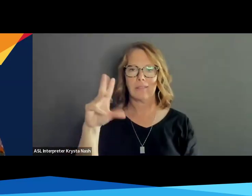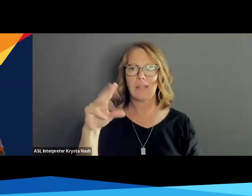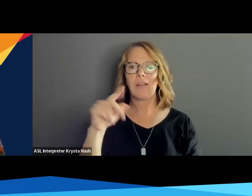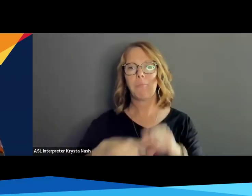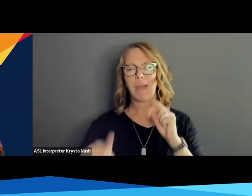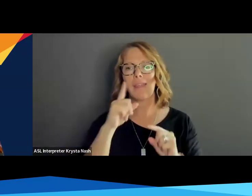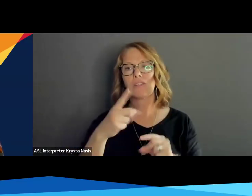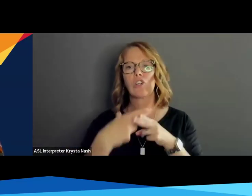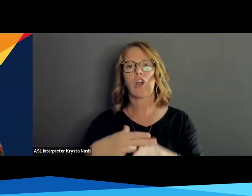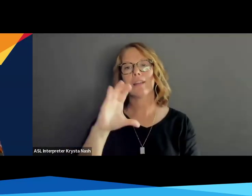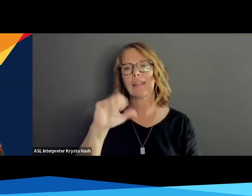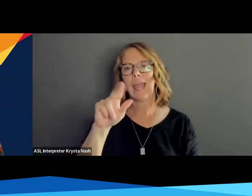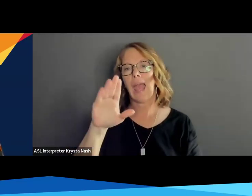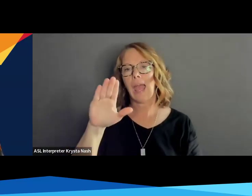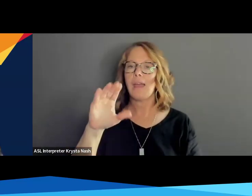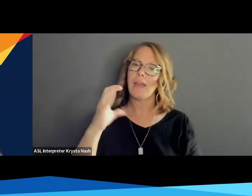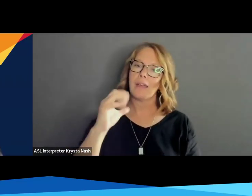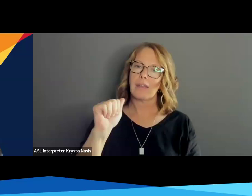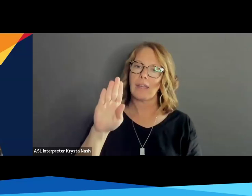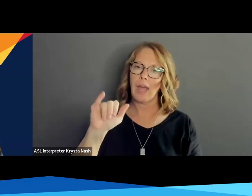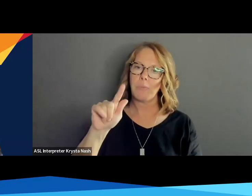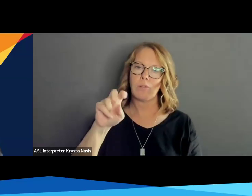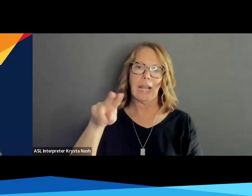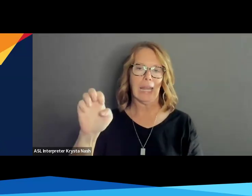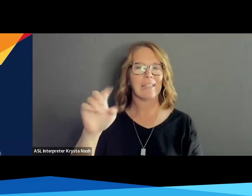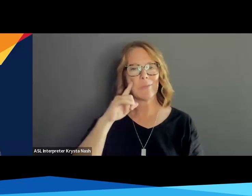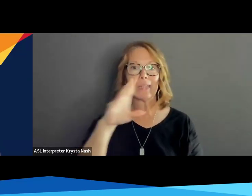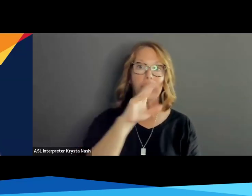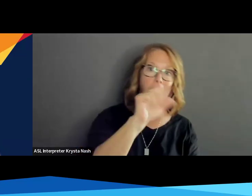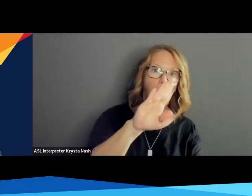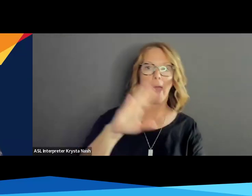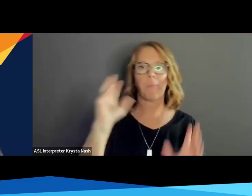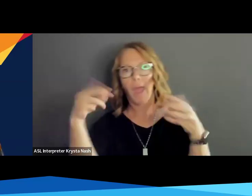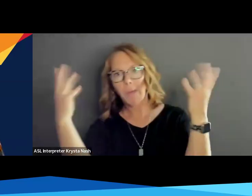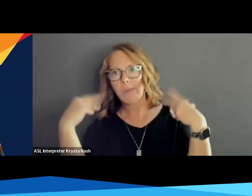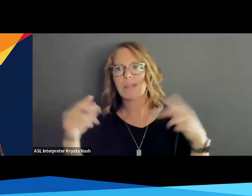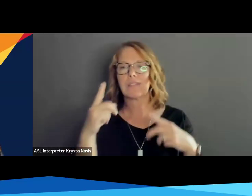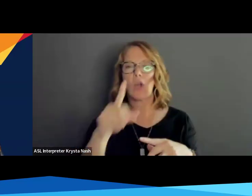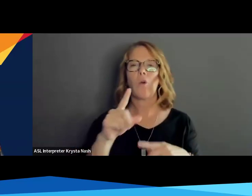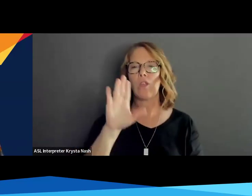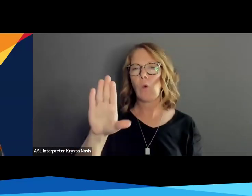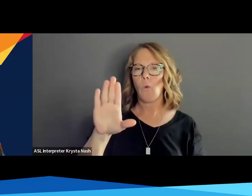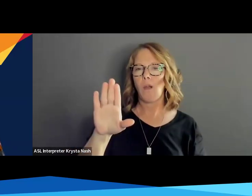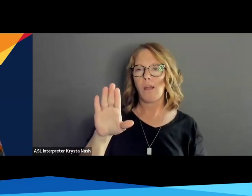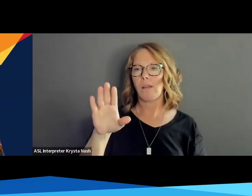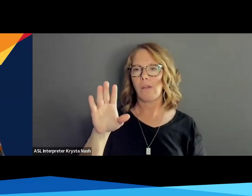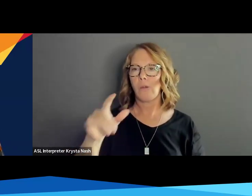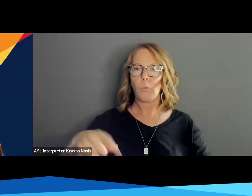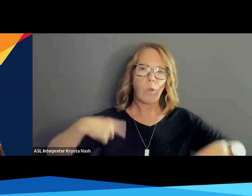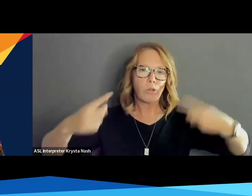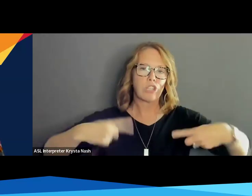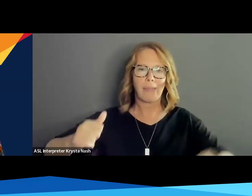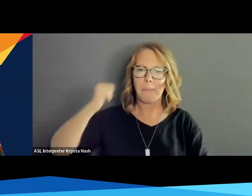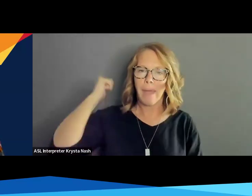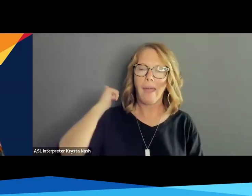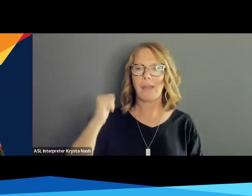call cabulances. So your wheelchair just goes in the back of a van. They would be able to help. And usually,